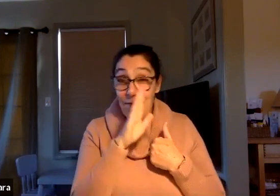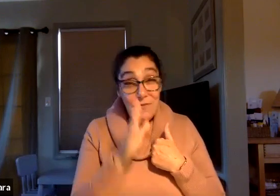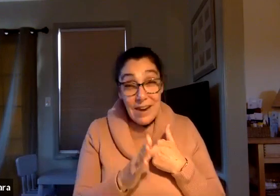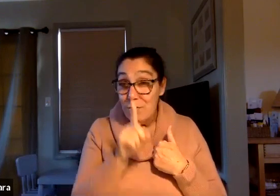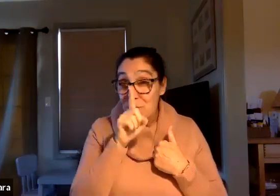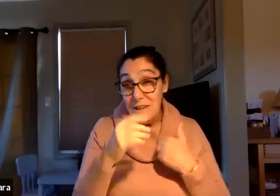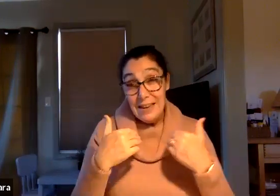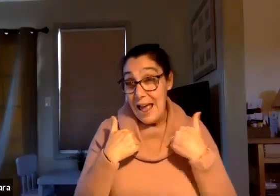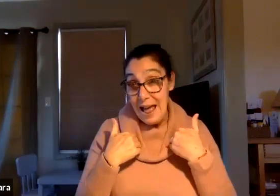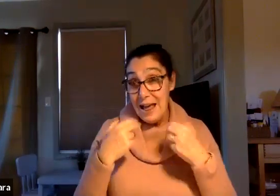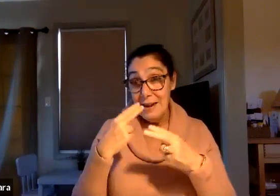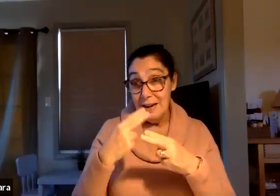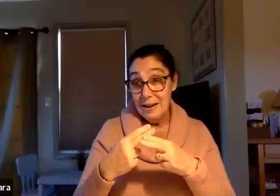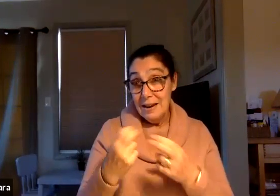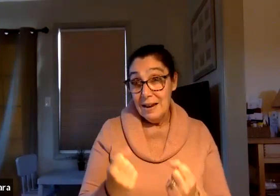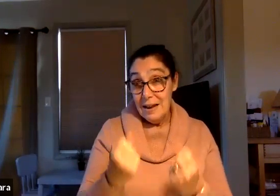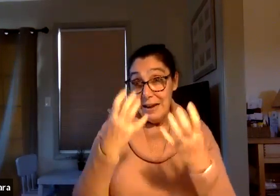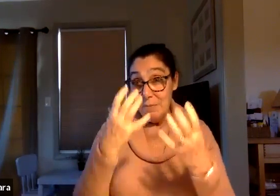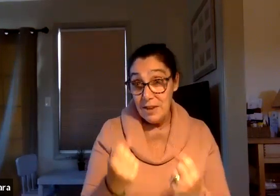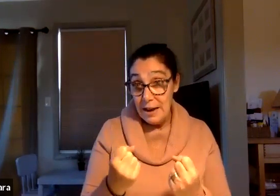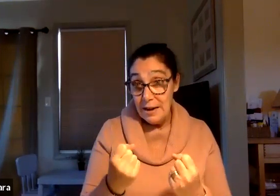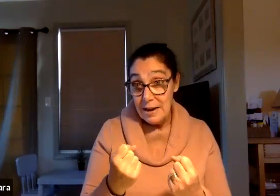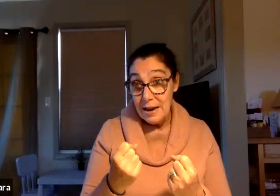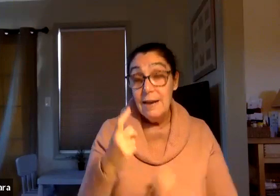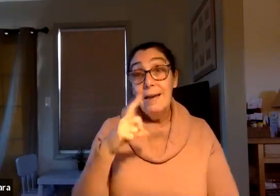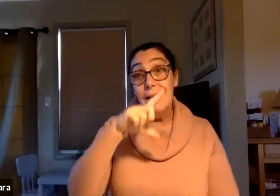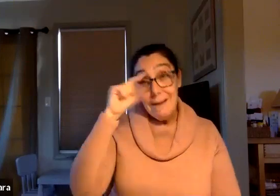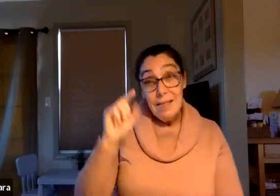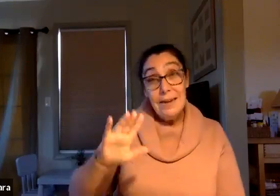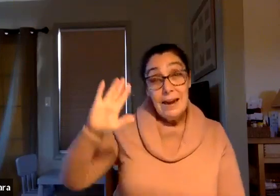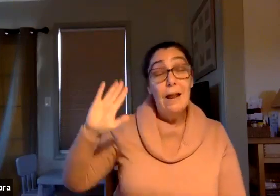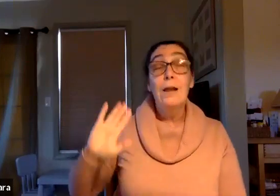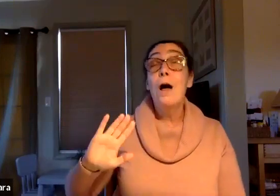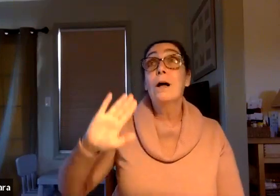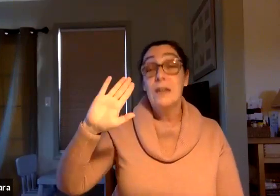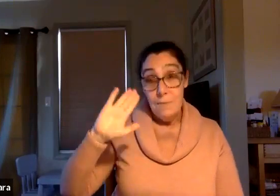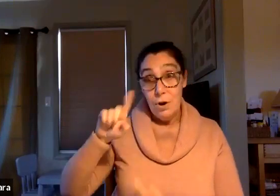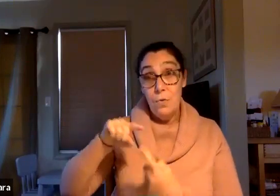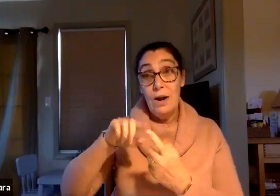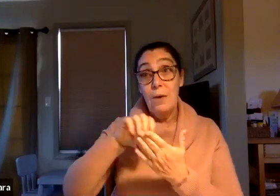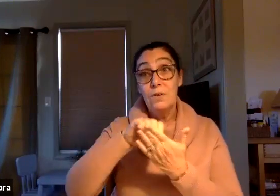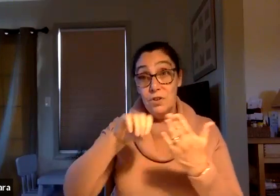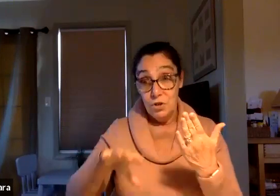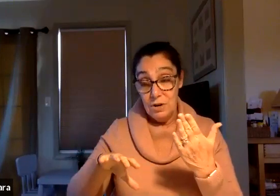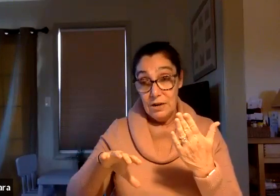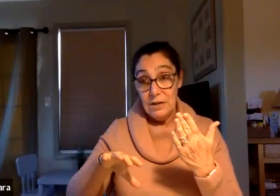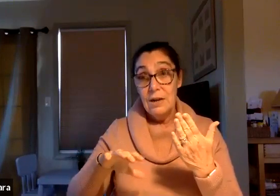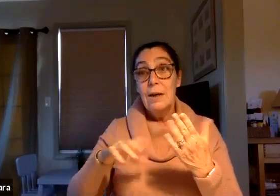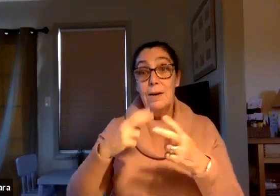I've never really had a name sign. At Gallaudet a long time ago when I was a student,